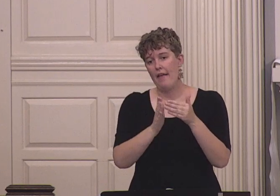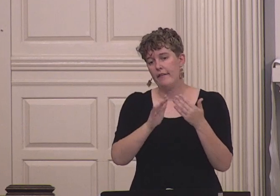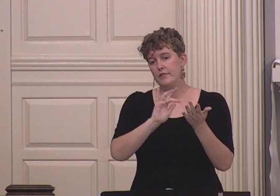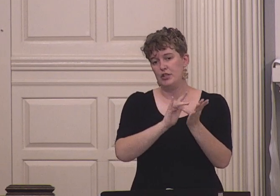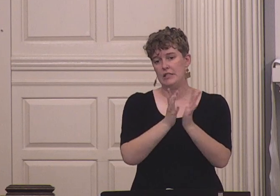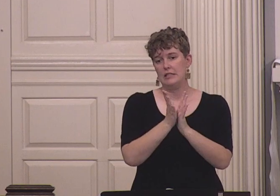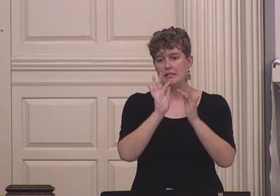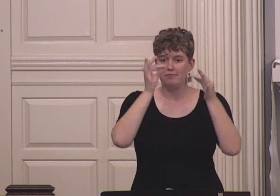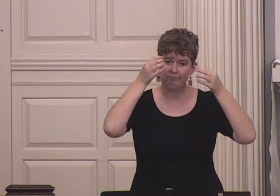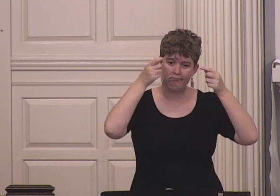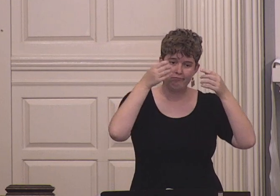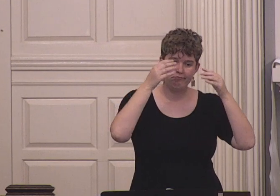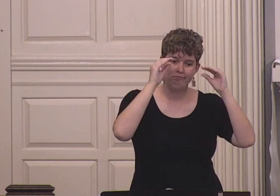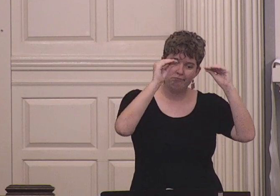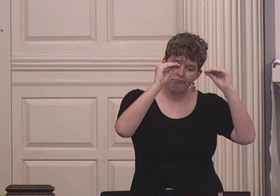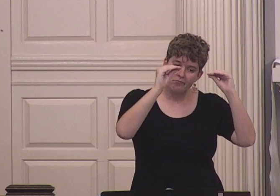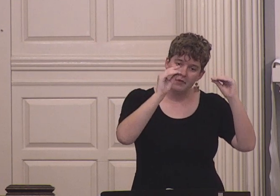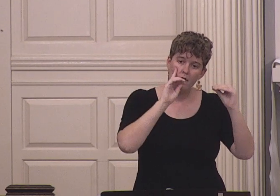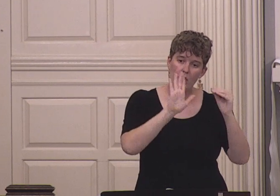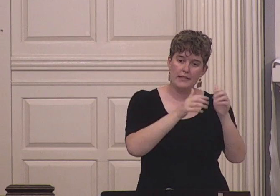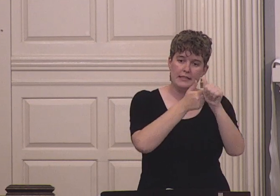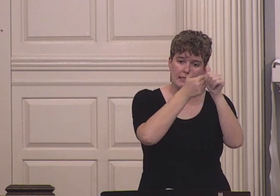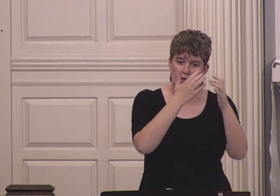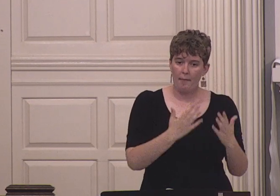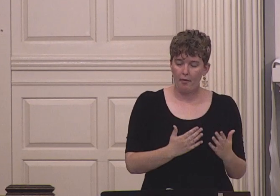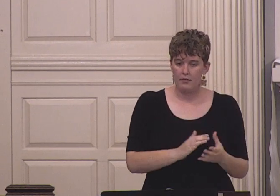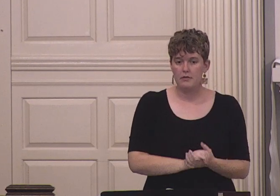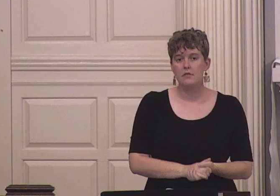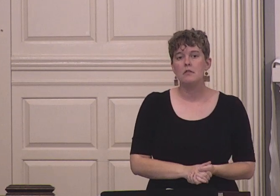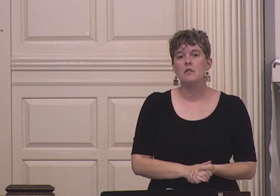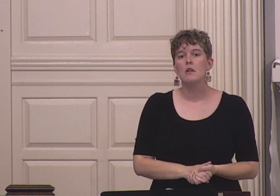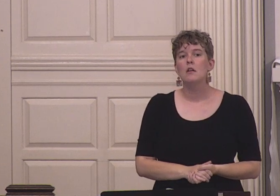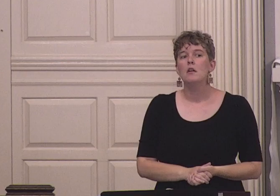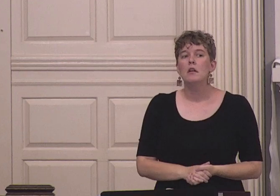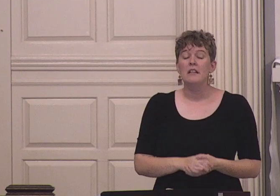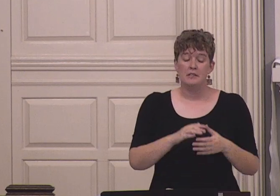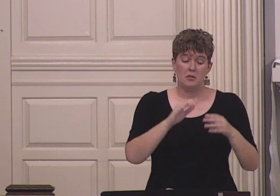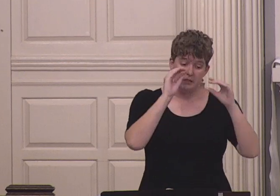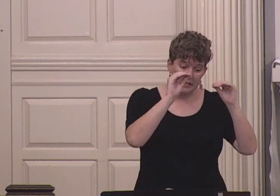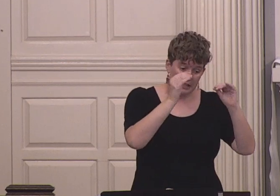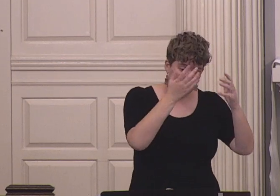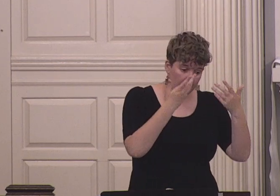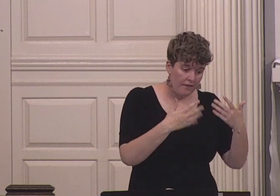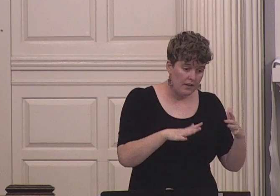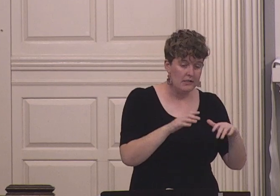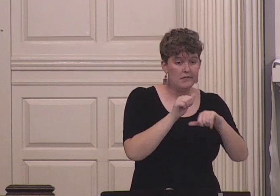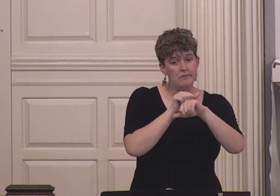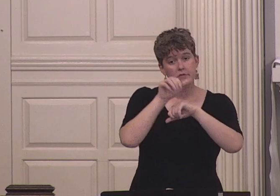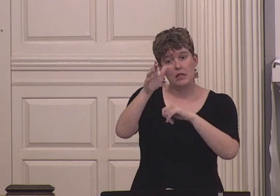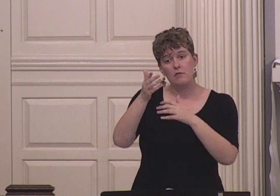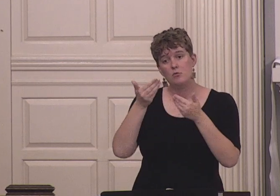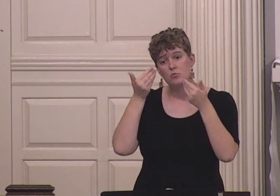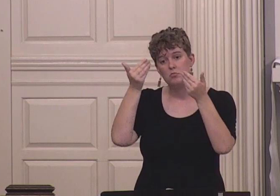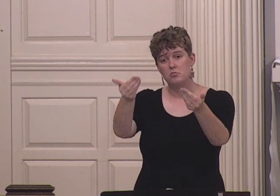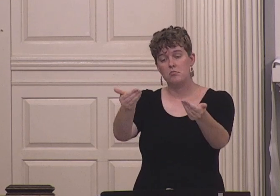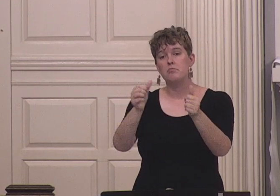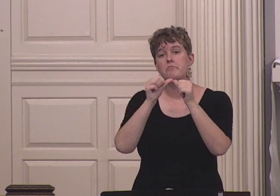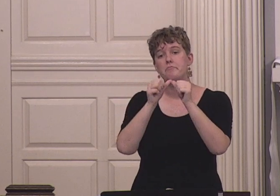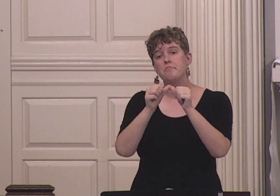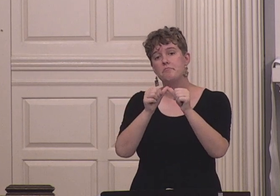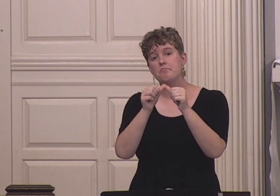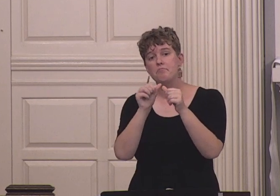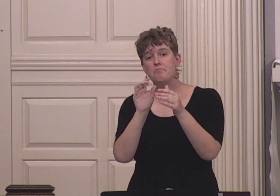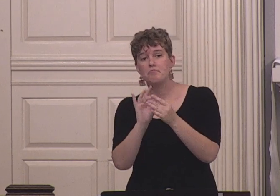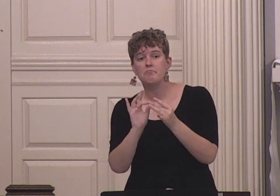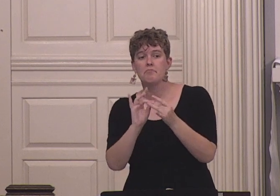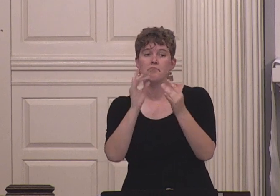his disciples as he sent forth the disciples to carry on his mission